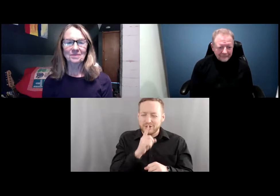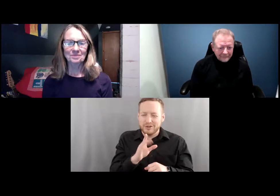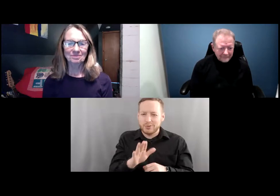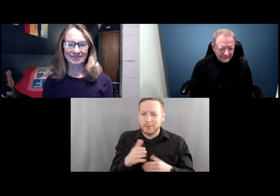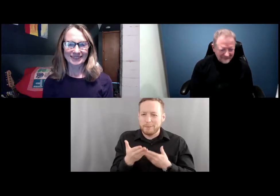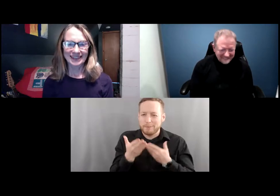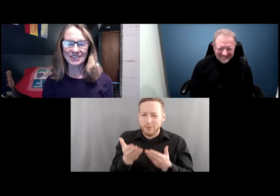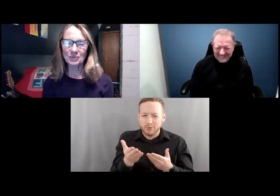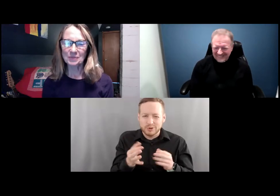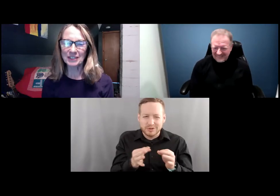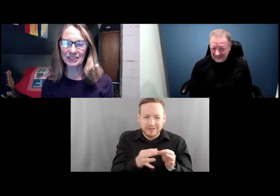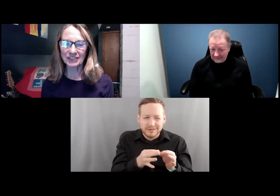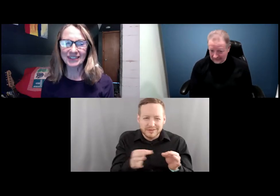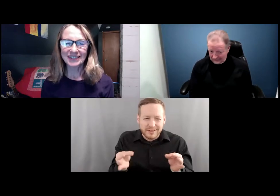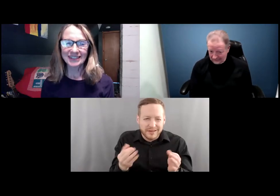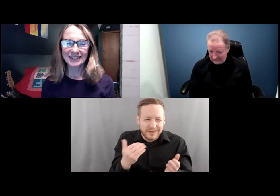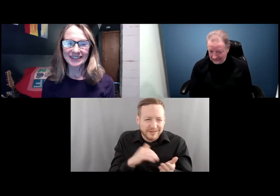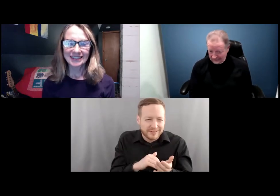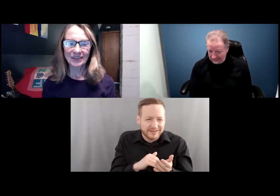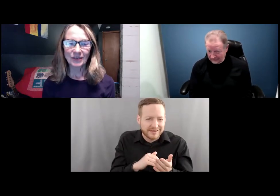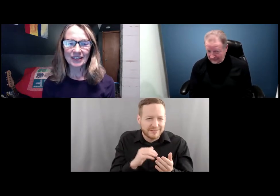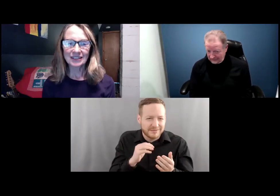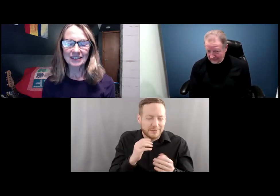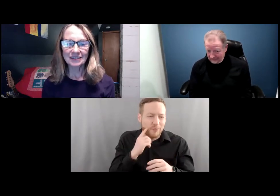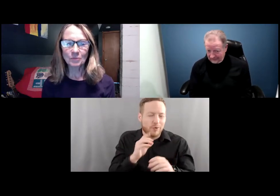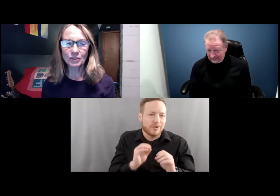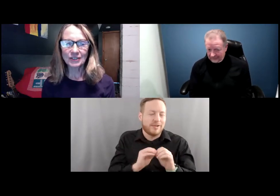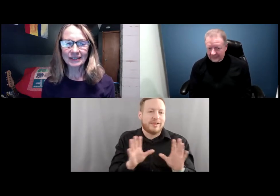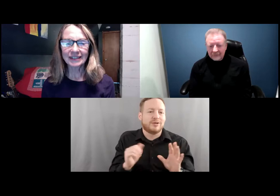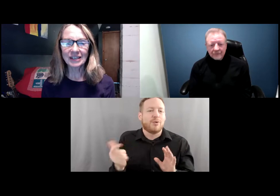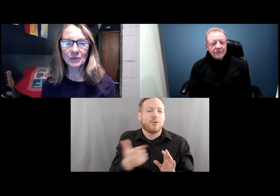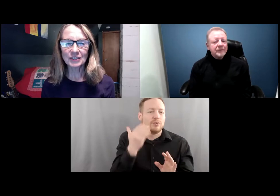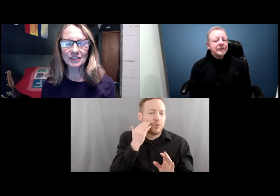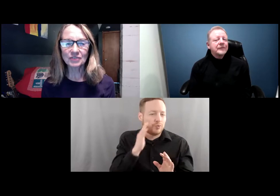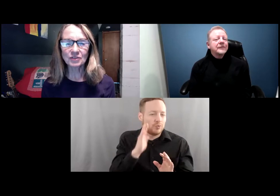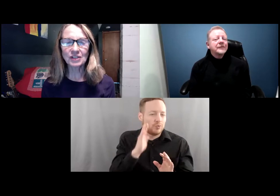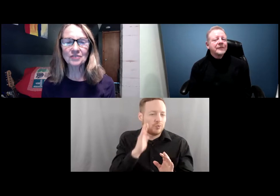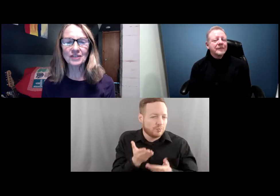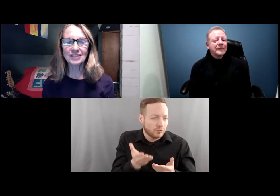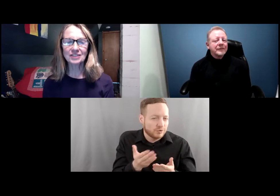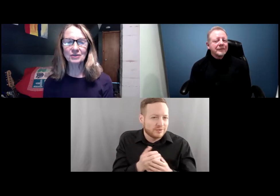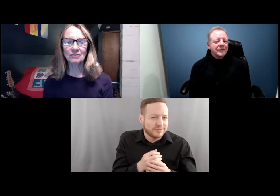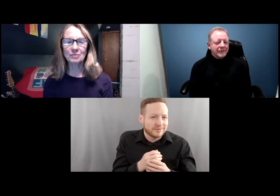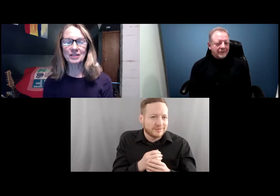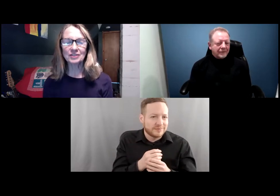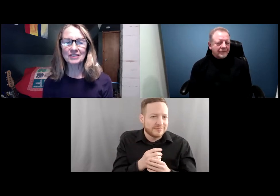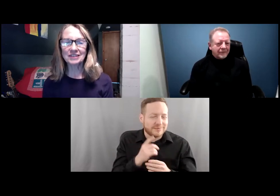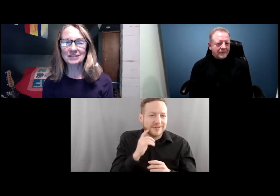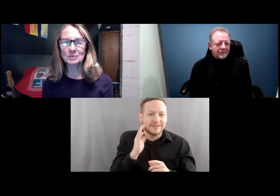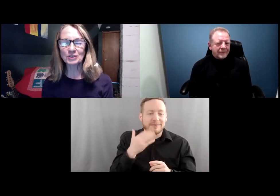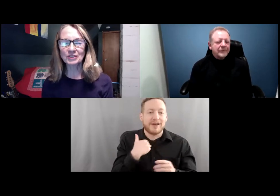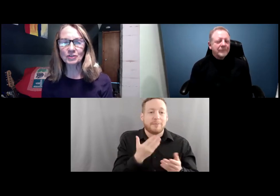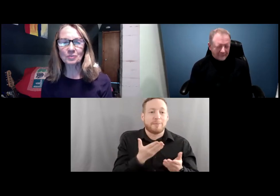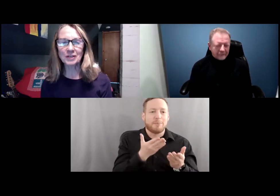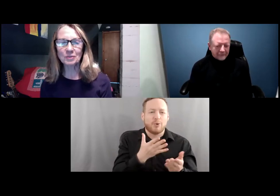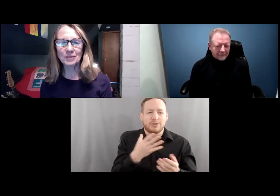Okay. I just want to make sure. I want to get the motion language just for clarification so everybody understands the